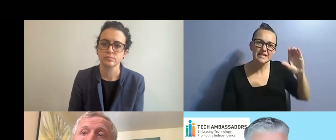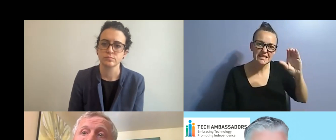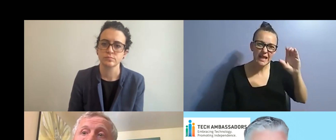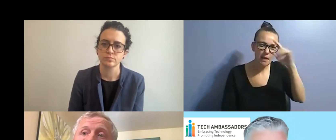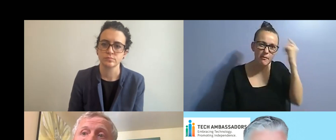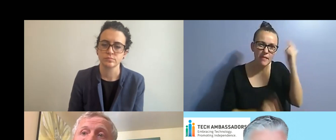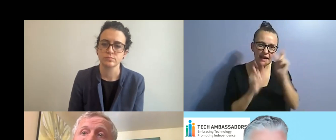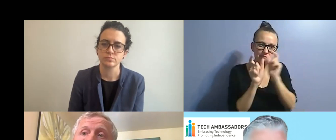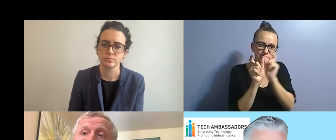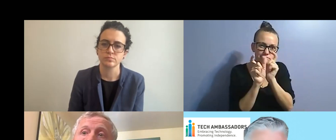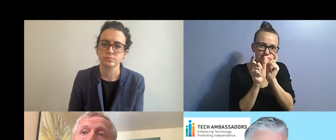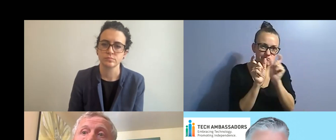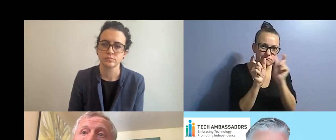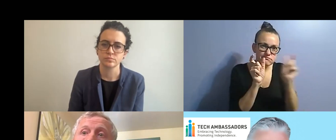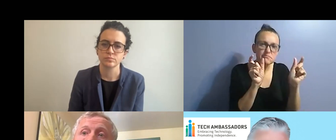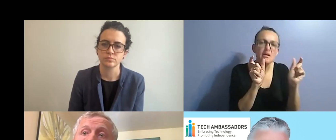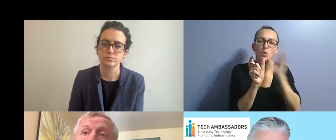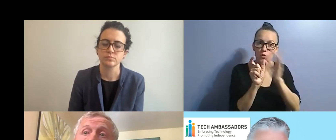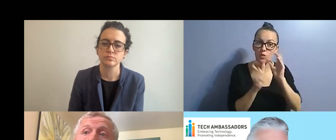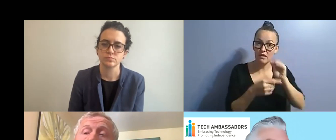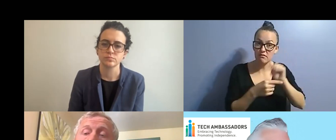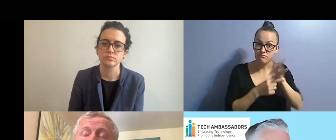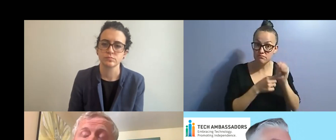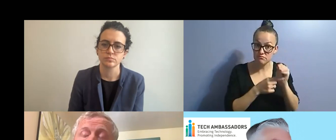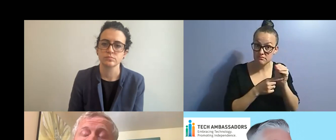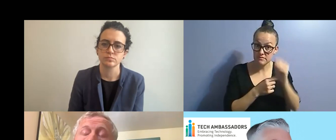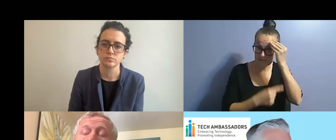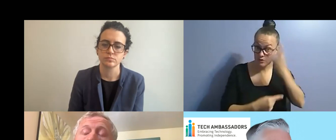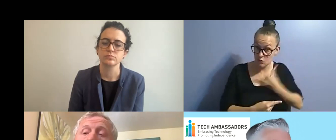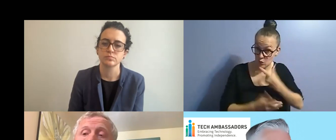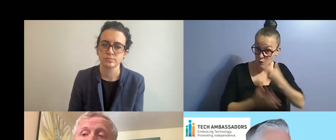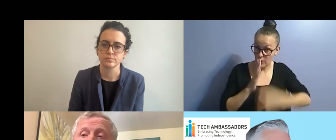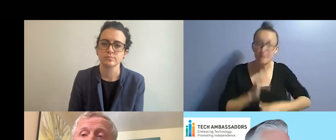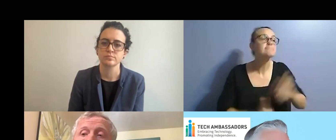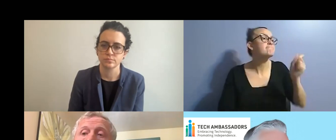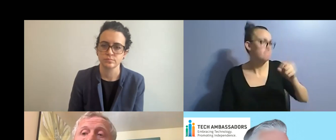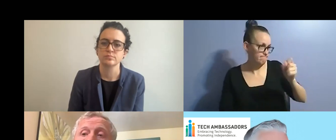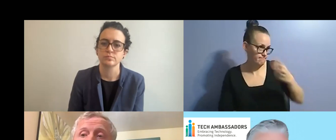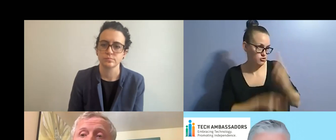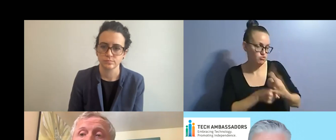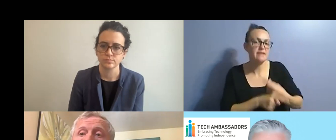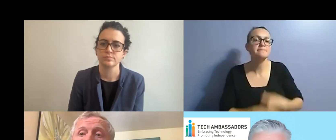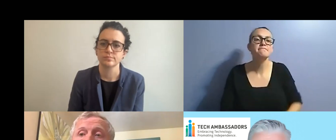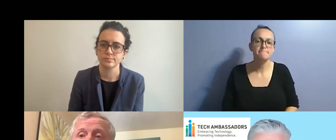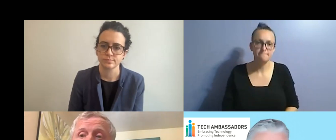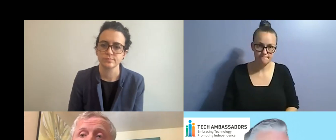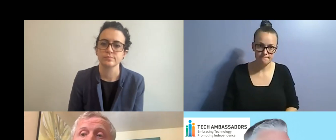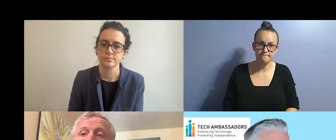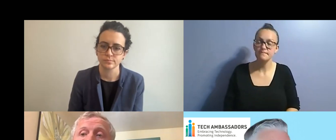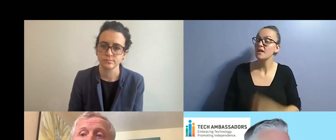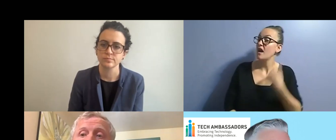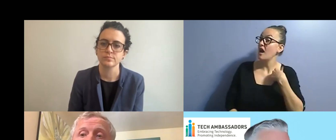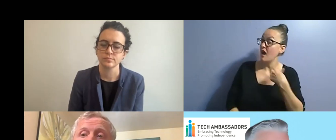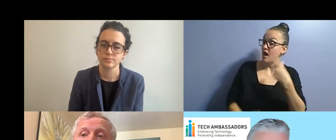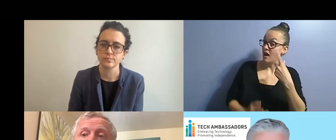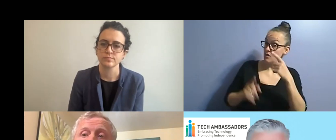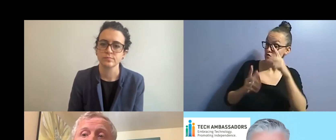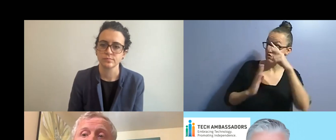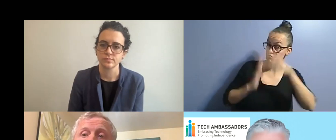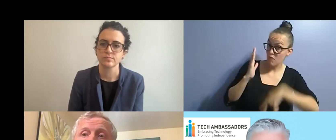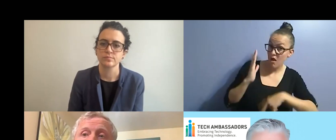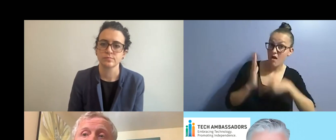and what the It, item is? yes, it will do that too. The other thing I read is that it could even in